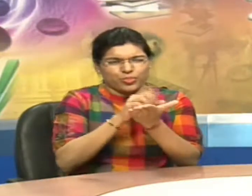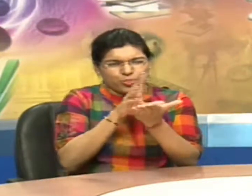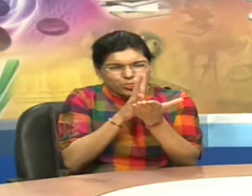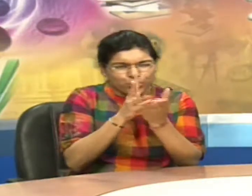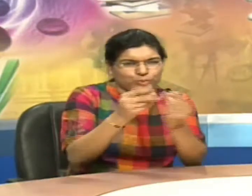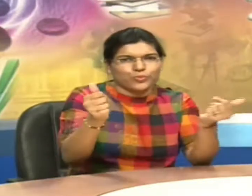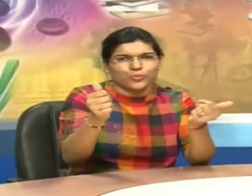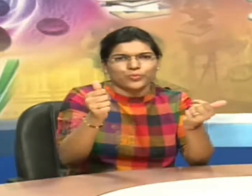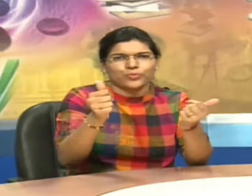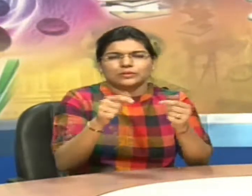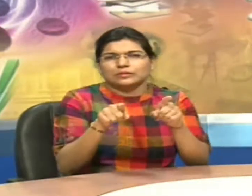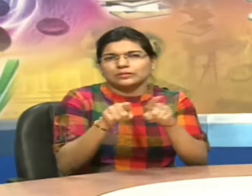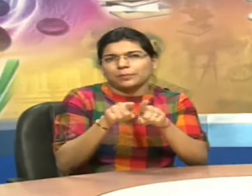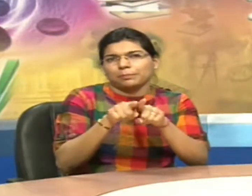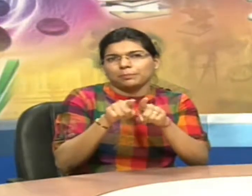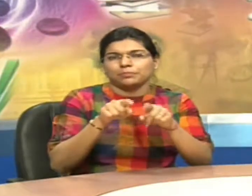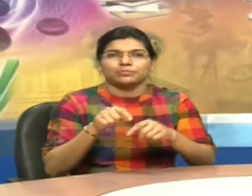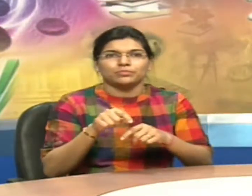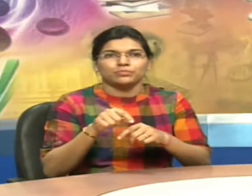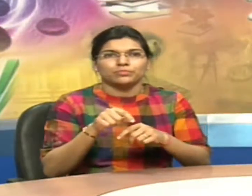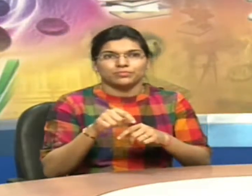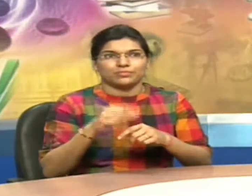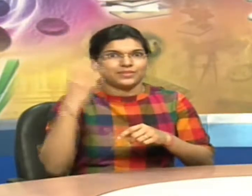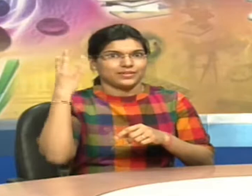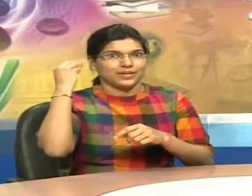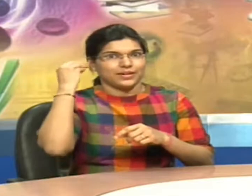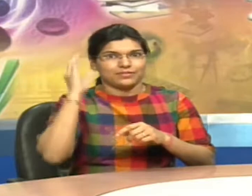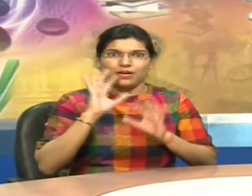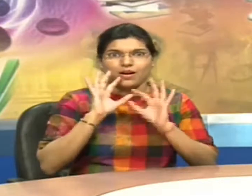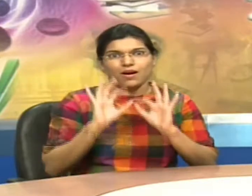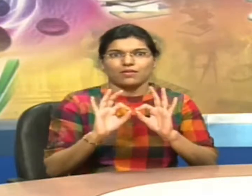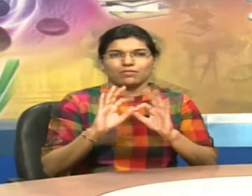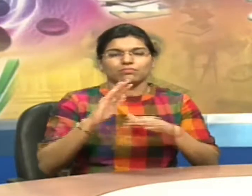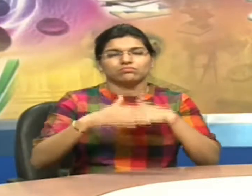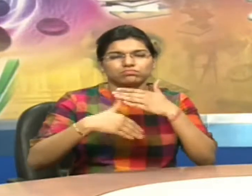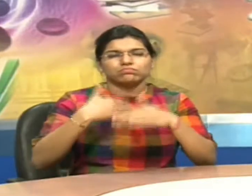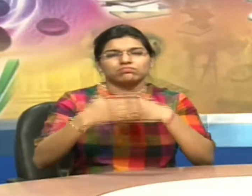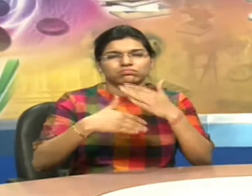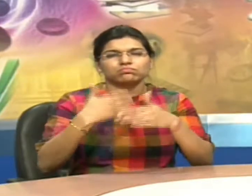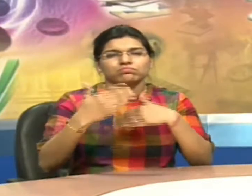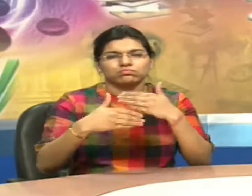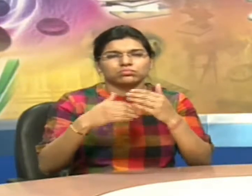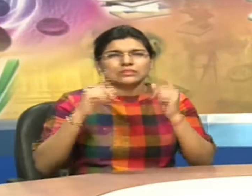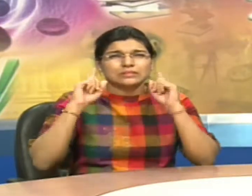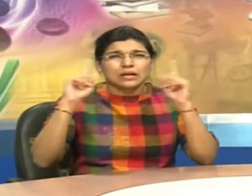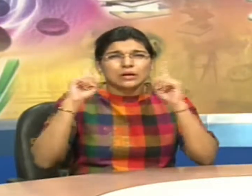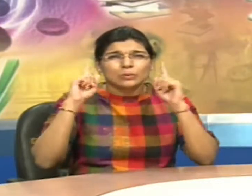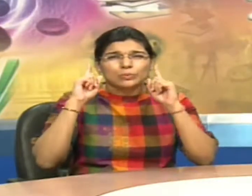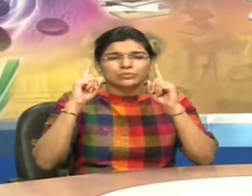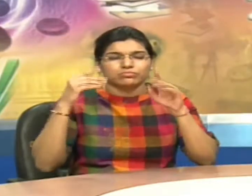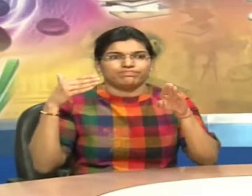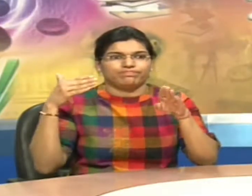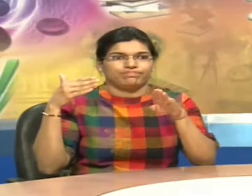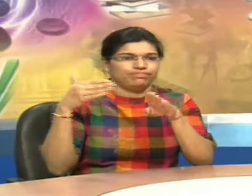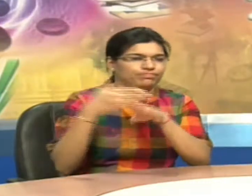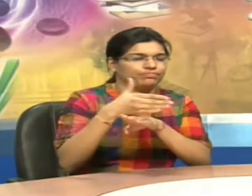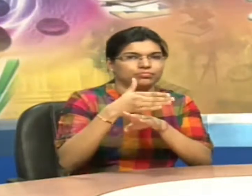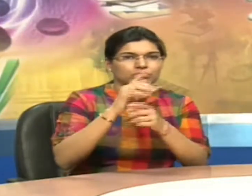Fifth word is damage. For example, when you're born, your ear is good,